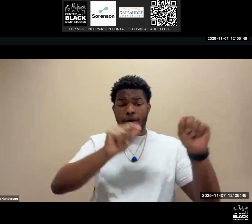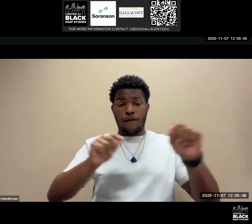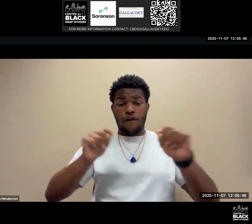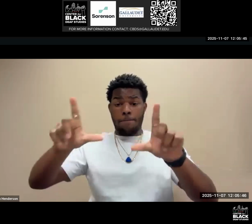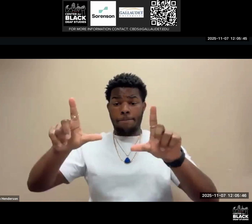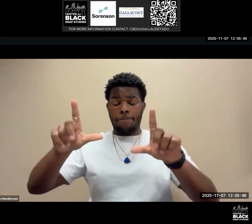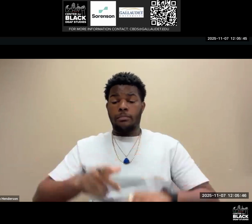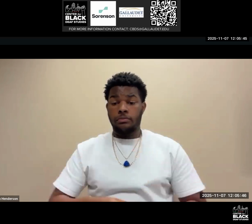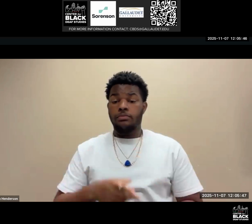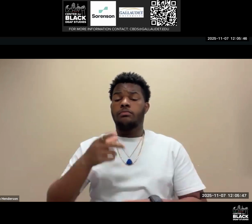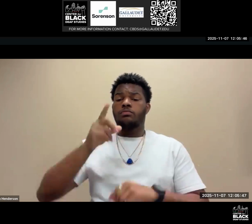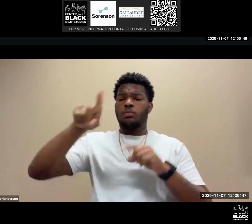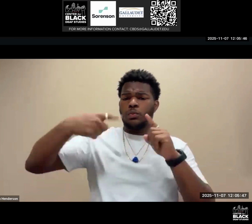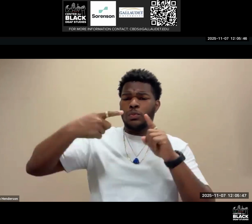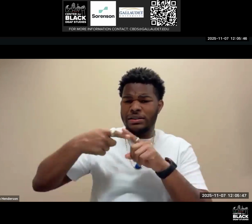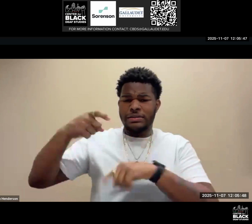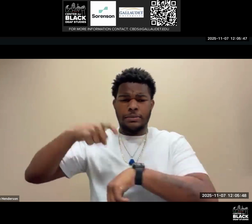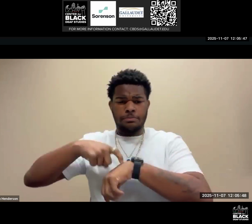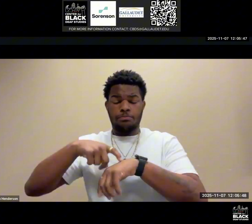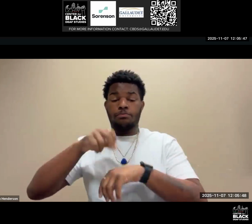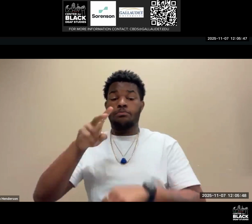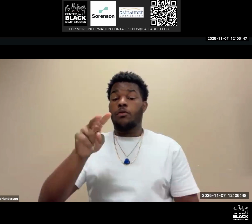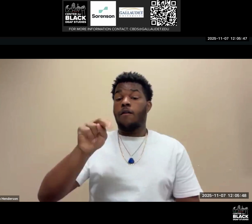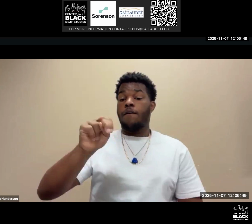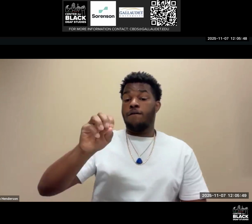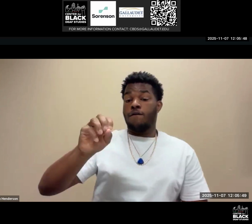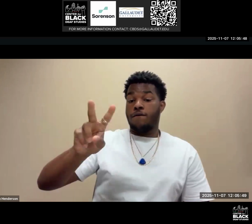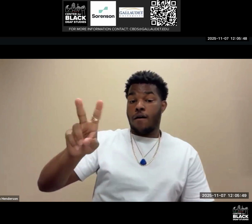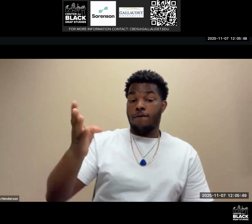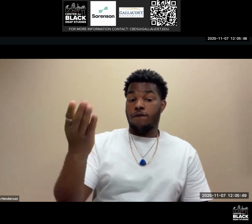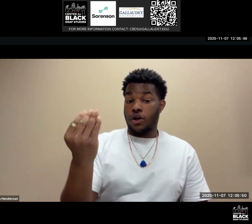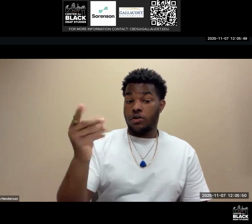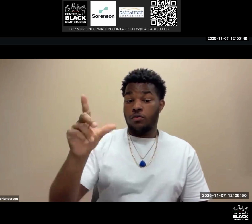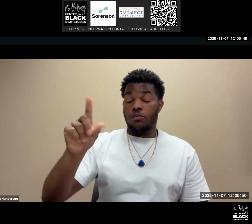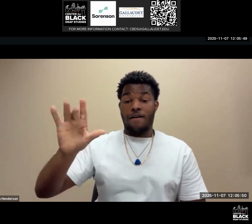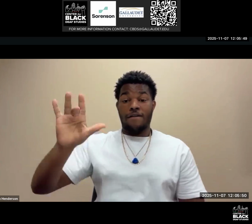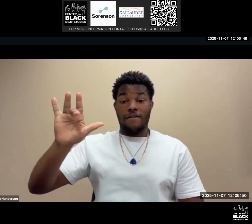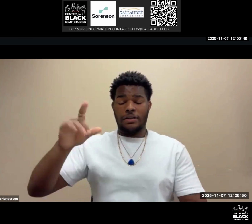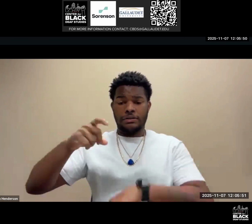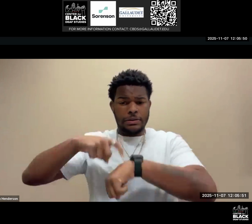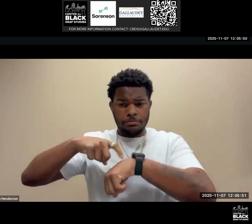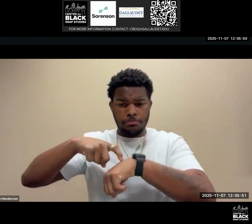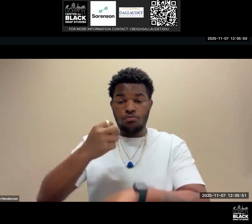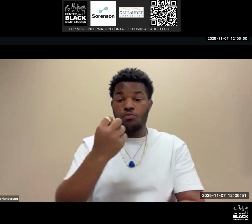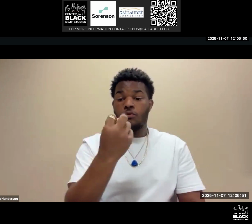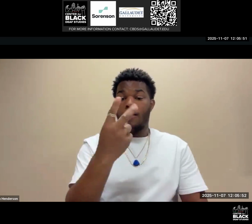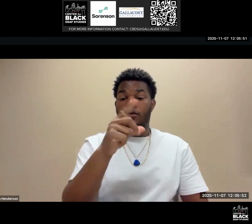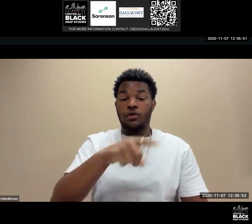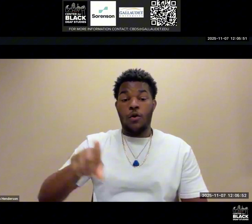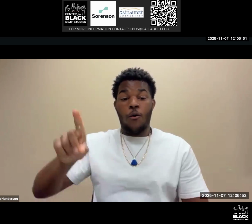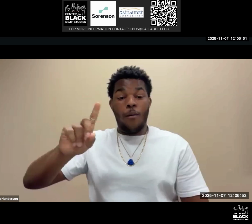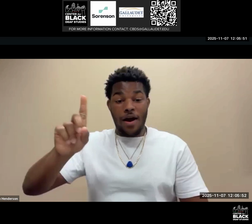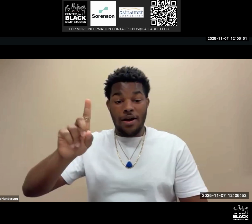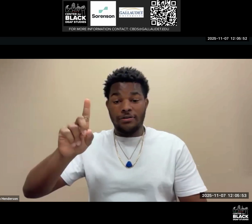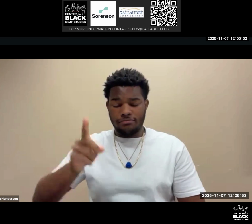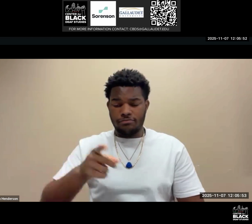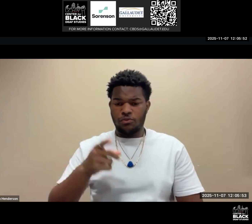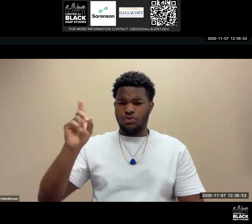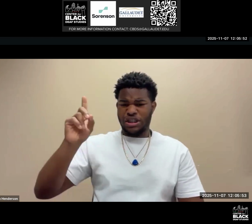12 Education through a Black Deaf Framework. She will be presenting November 14th, 12 p.m.